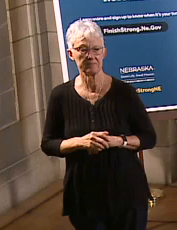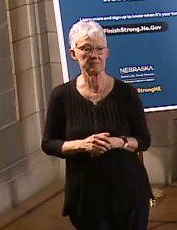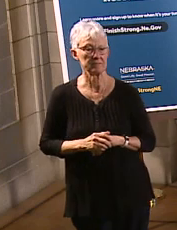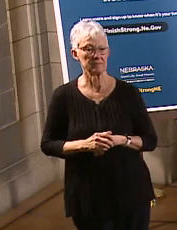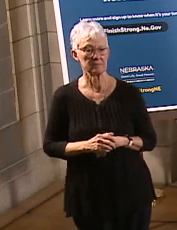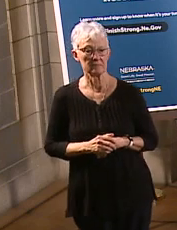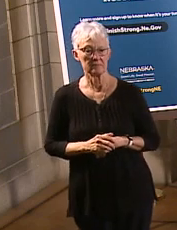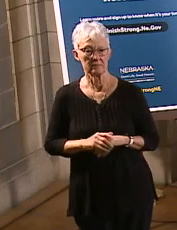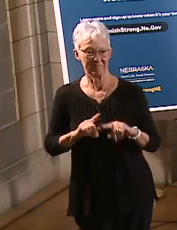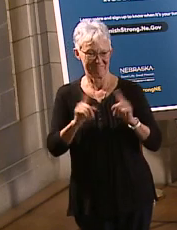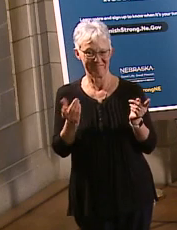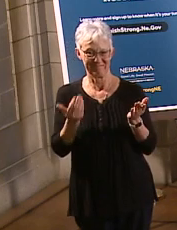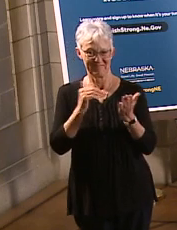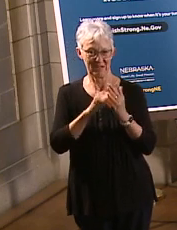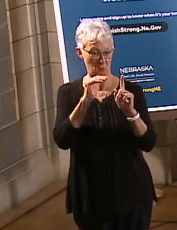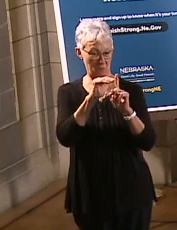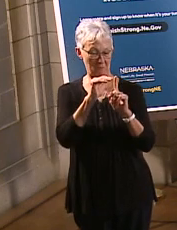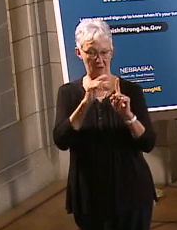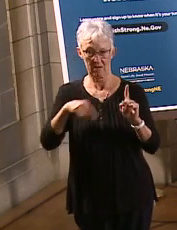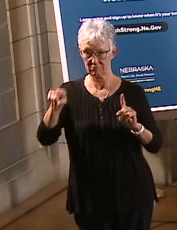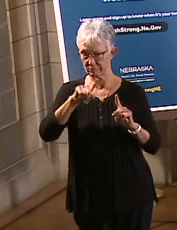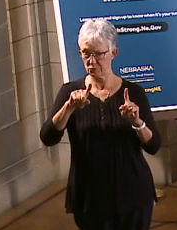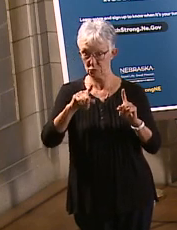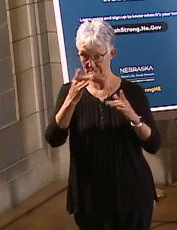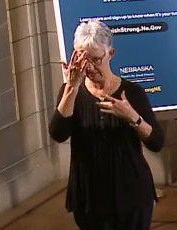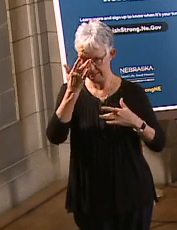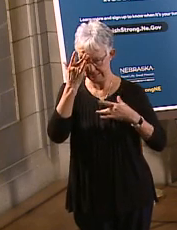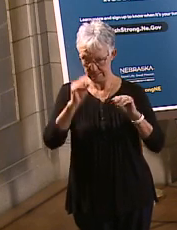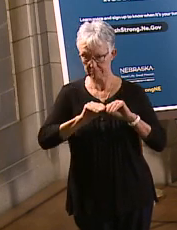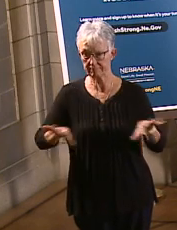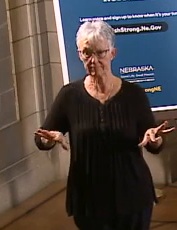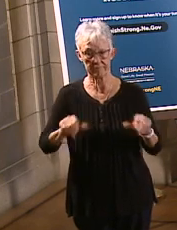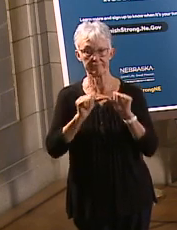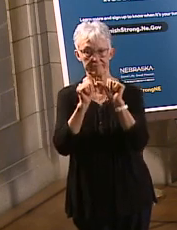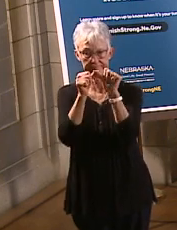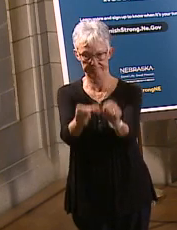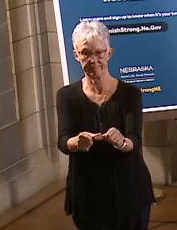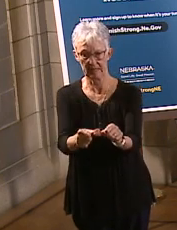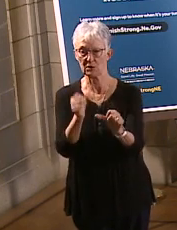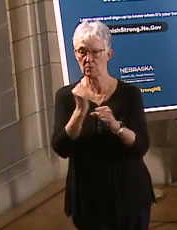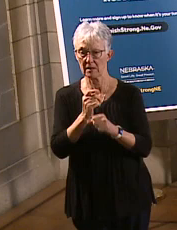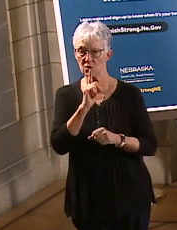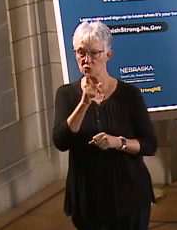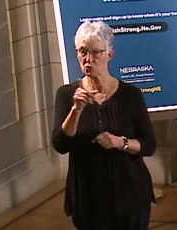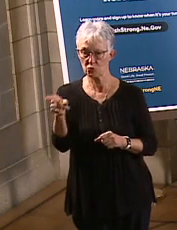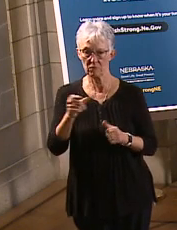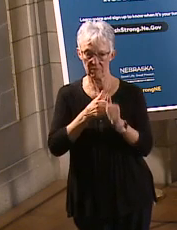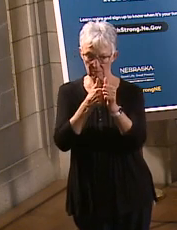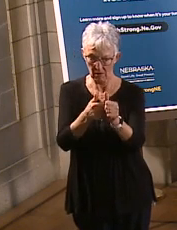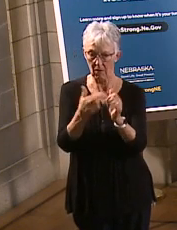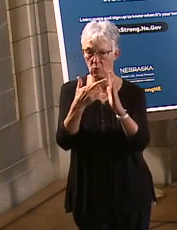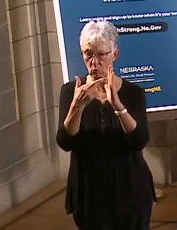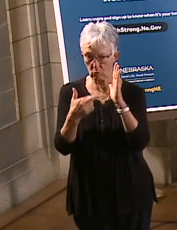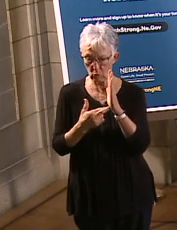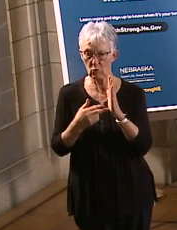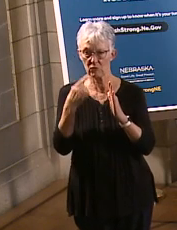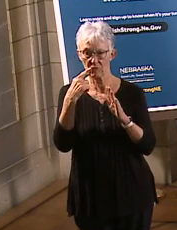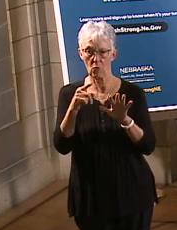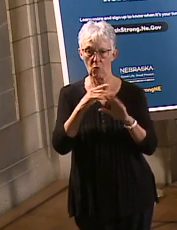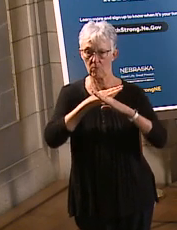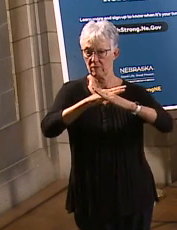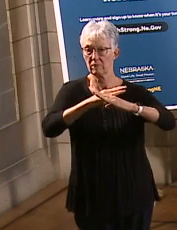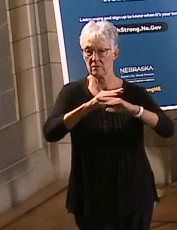people that we are still in the pandemic, so please continue to use all the tools we've given everybody to slow the spread of the virus. That